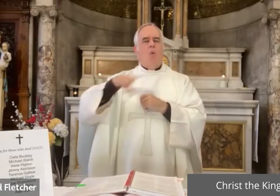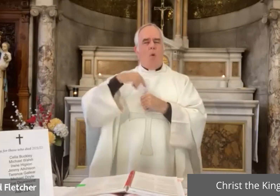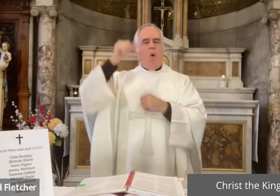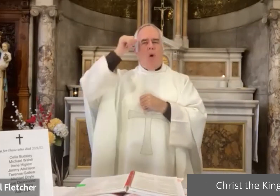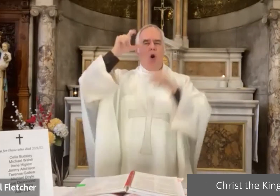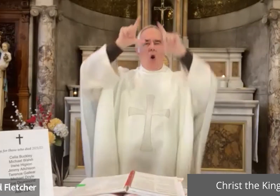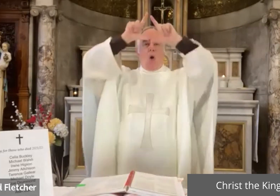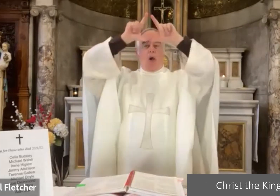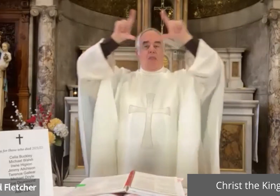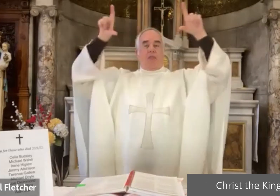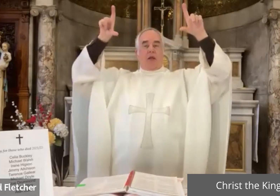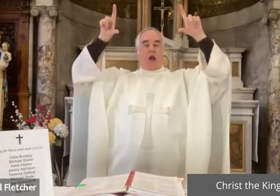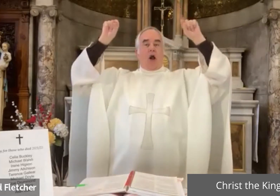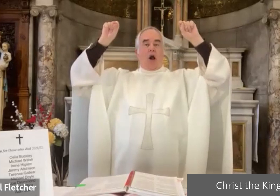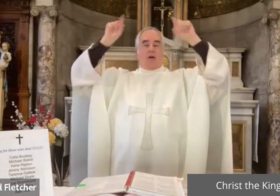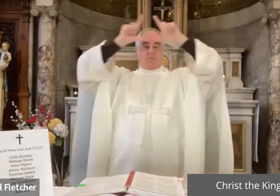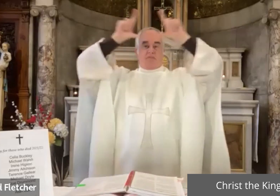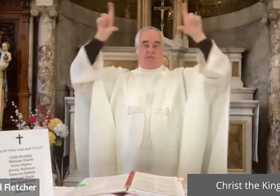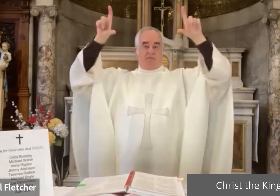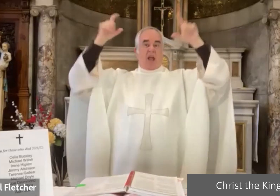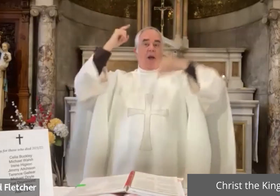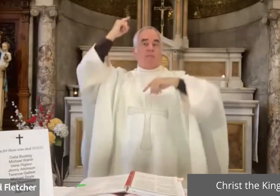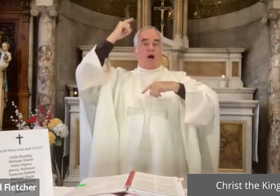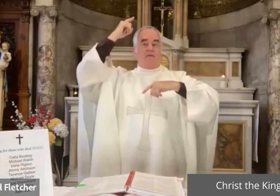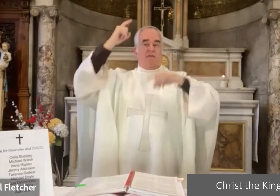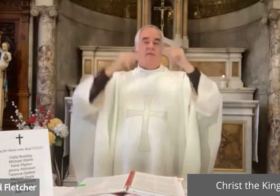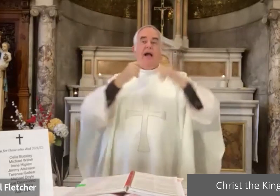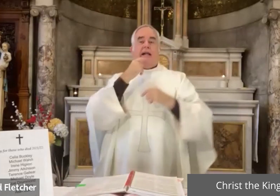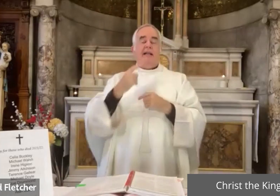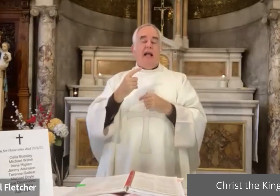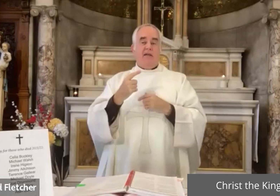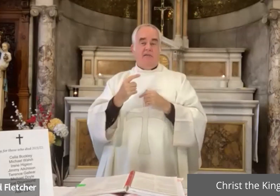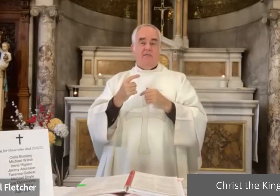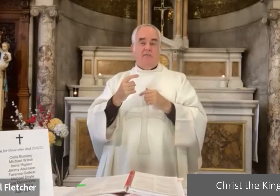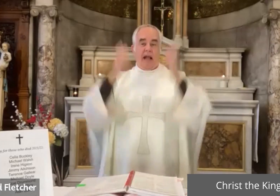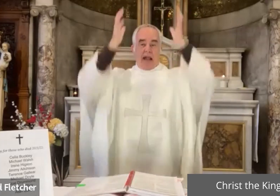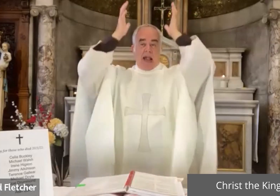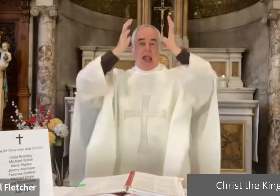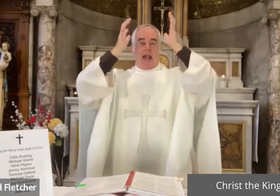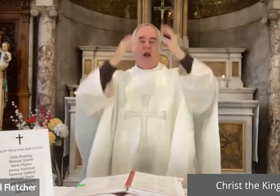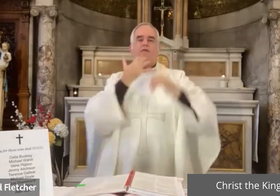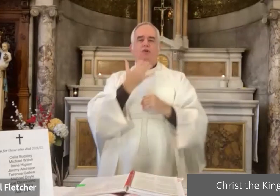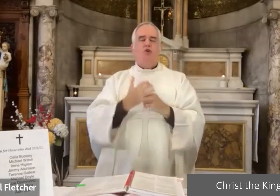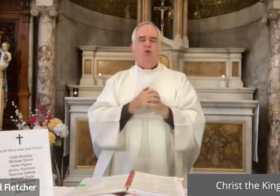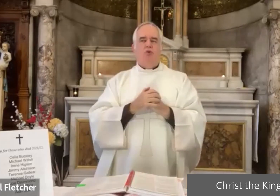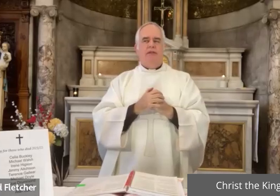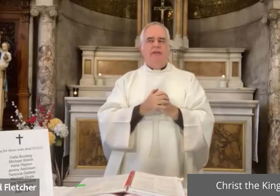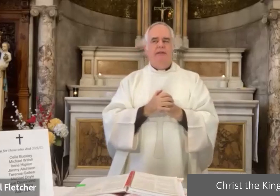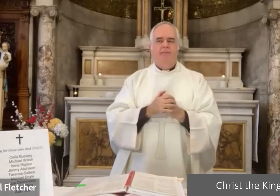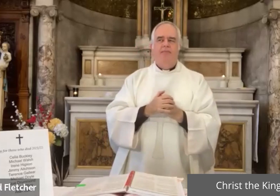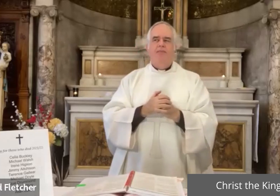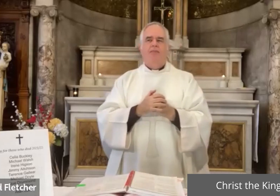That wrong of the car above that King of the